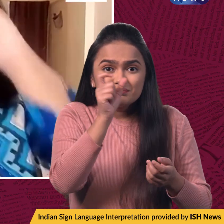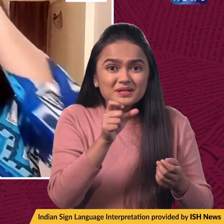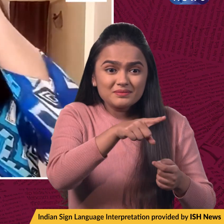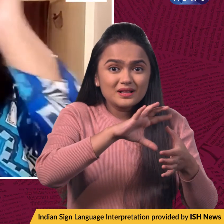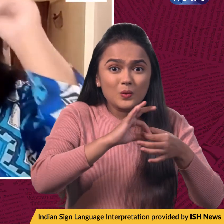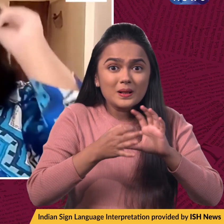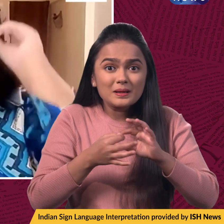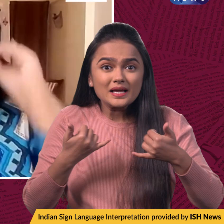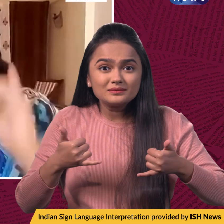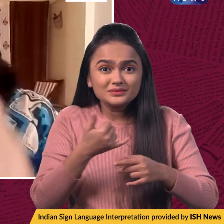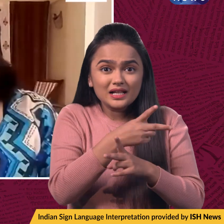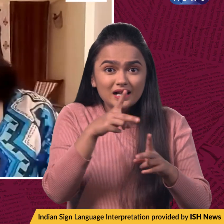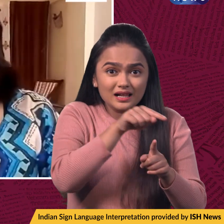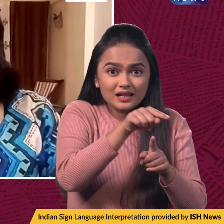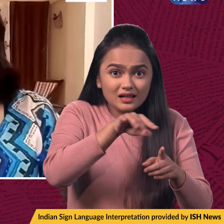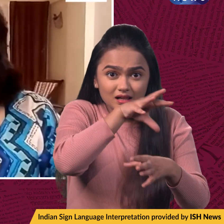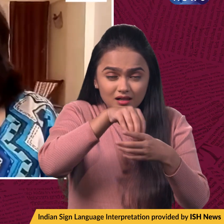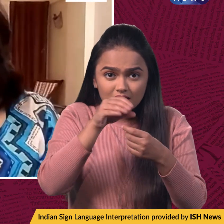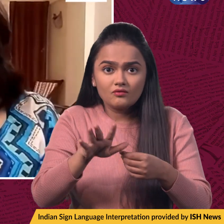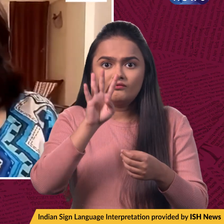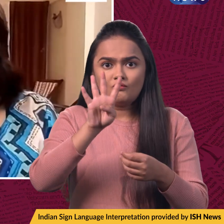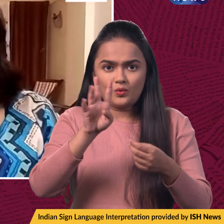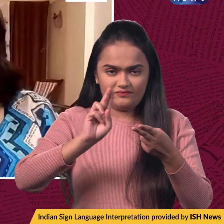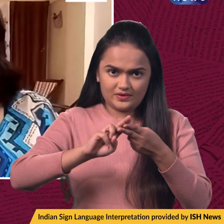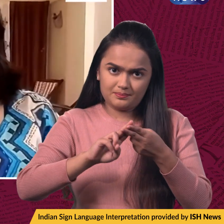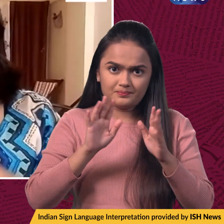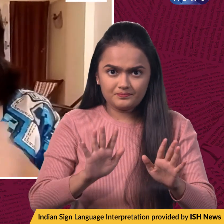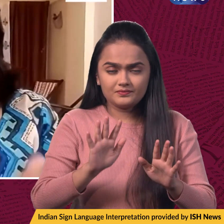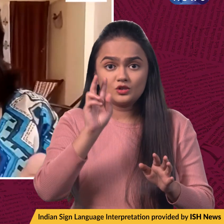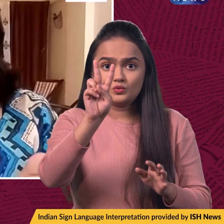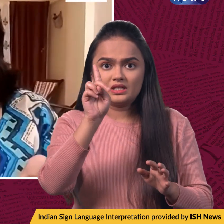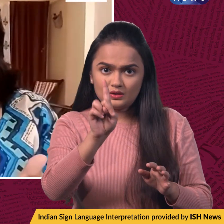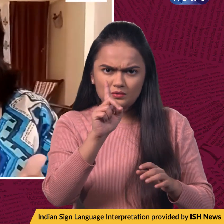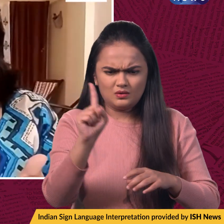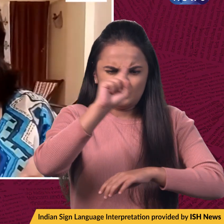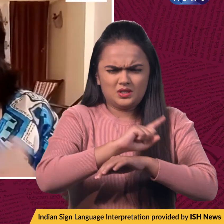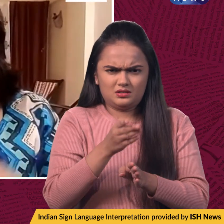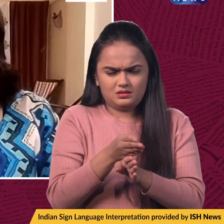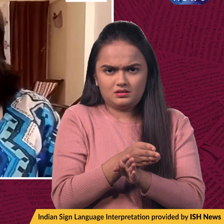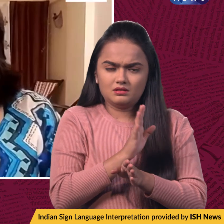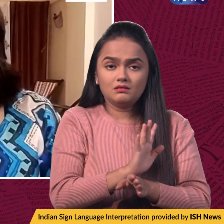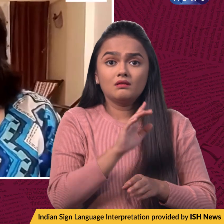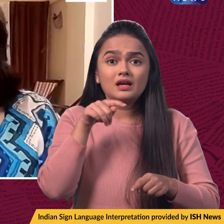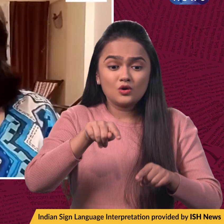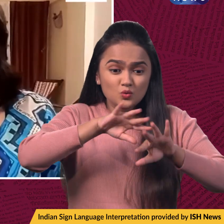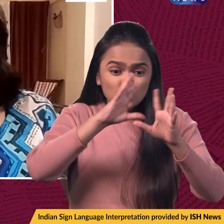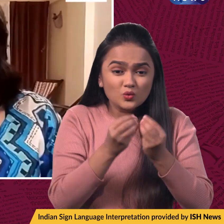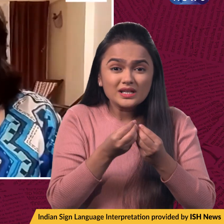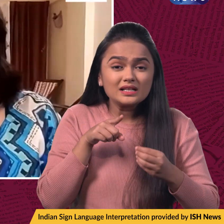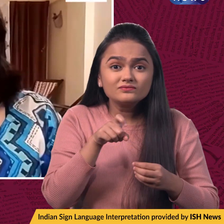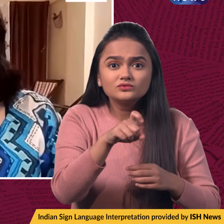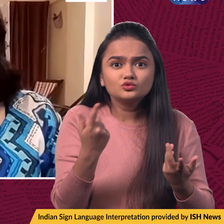among Olympic Games related personnel on the 4th of February, up from 21 a day earlier. Now, of the